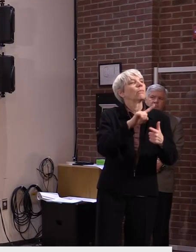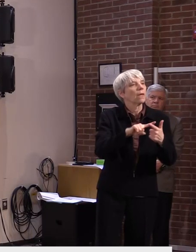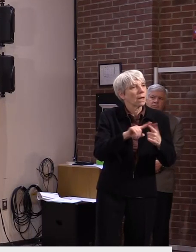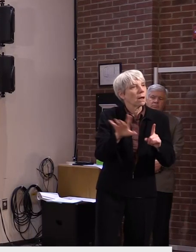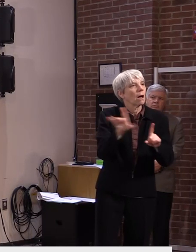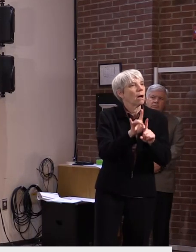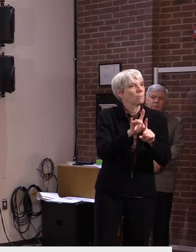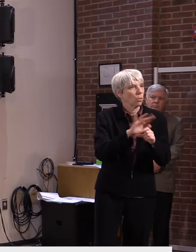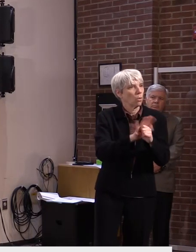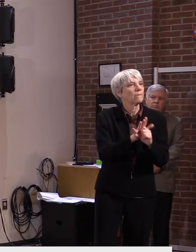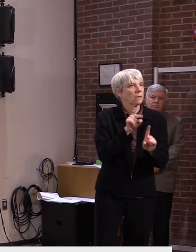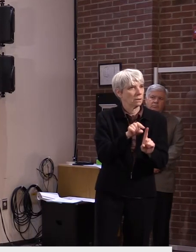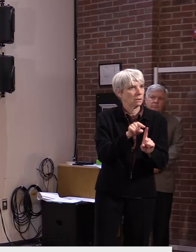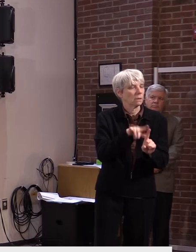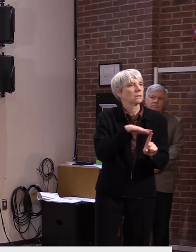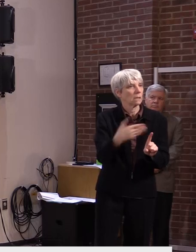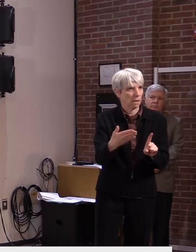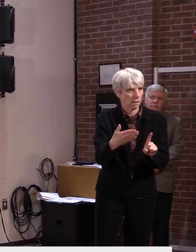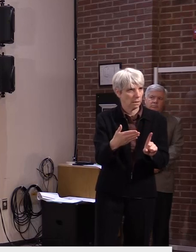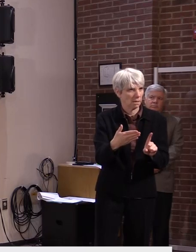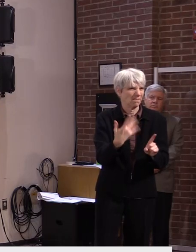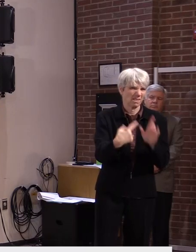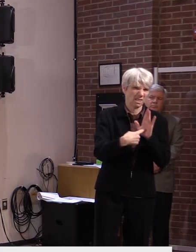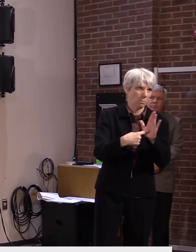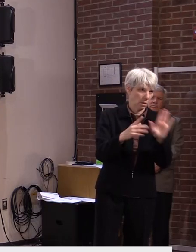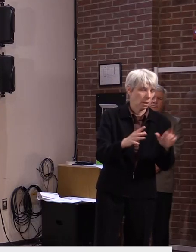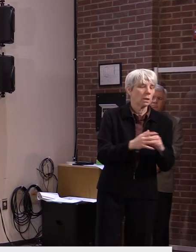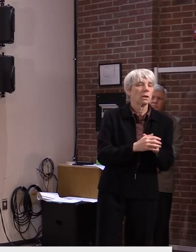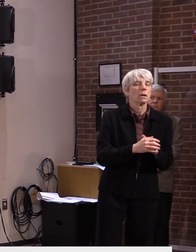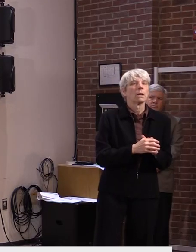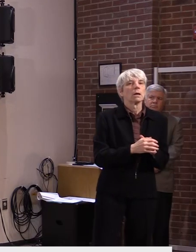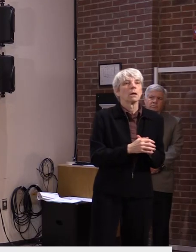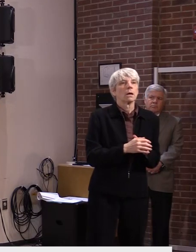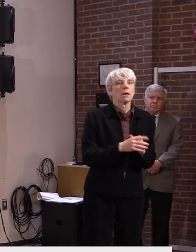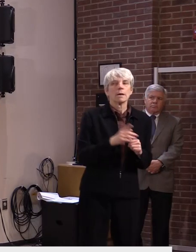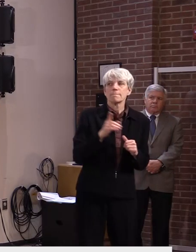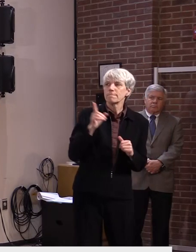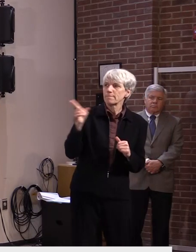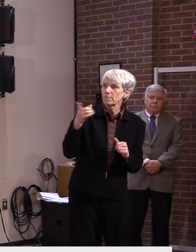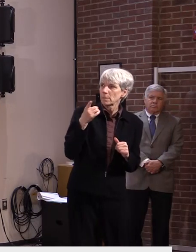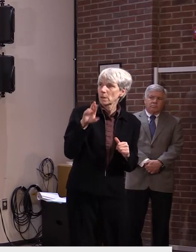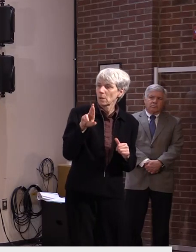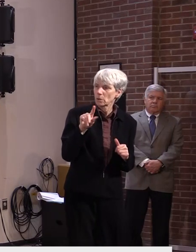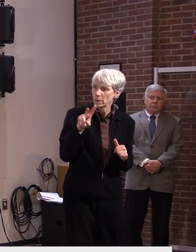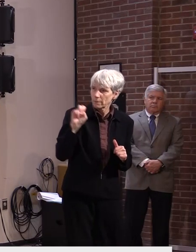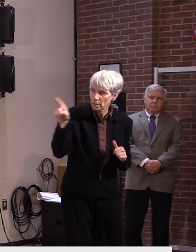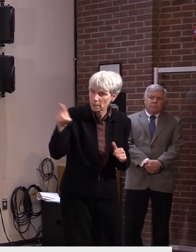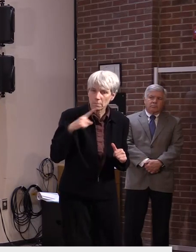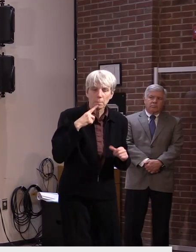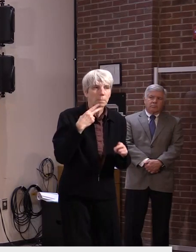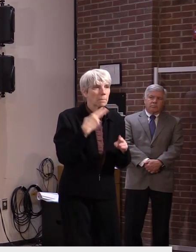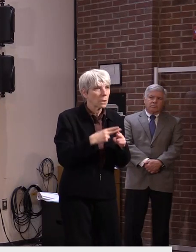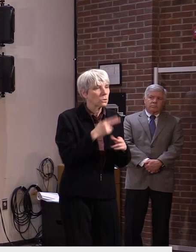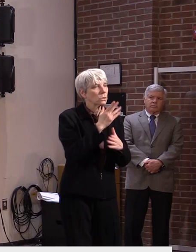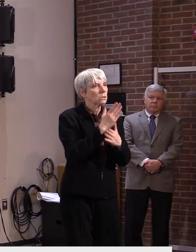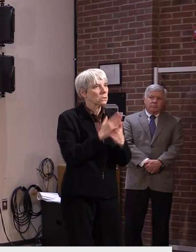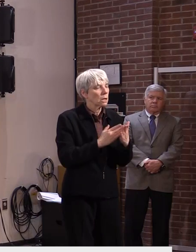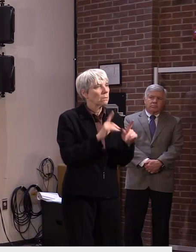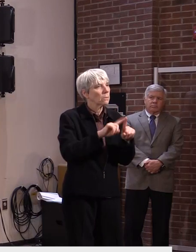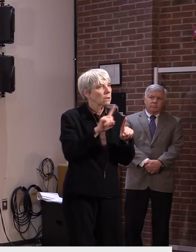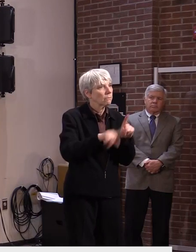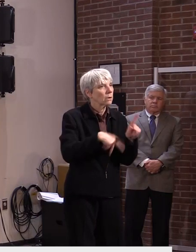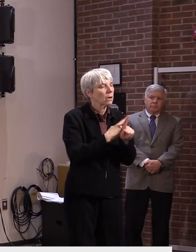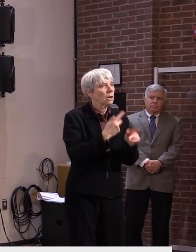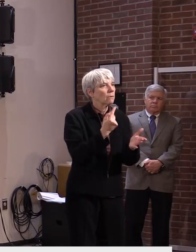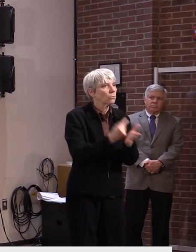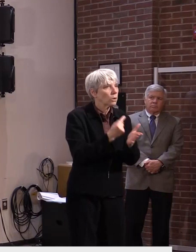it's still yet to be determined. Dr. Levine had talked about some of the treatments available.